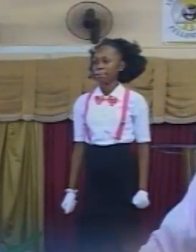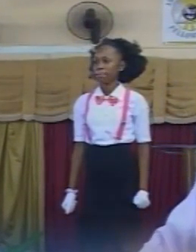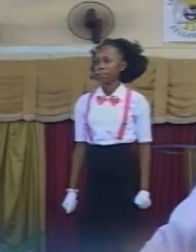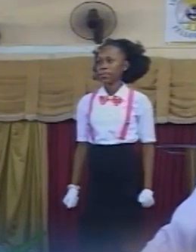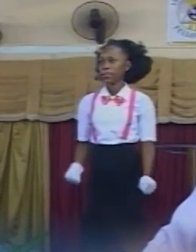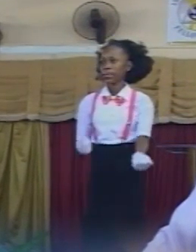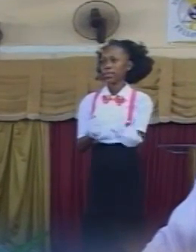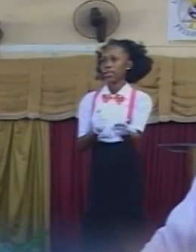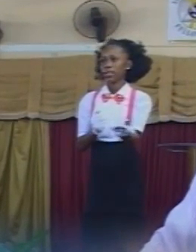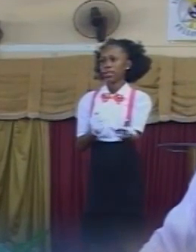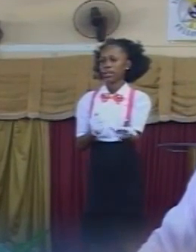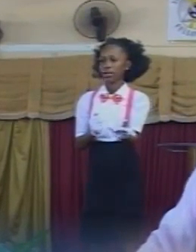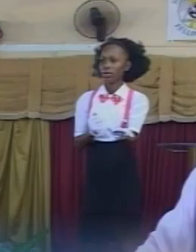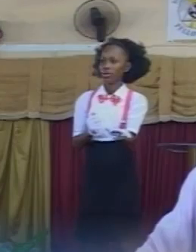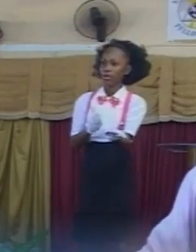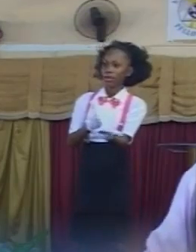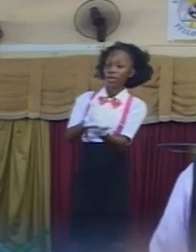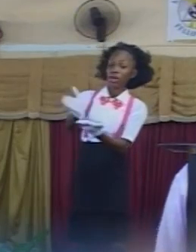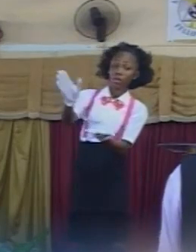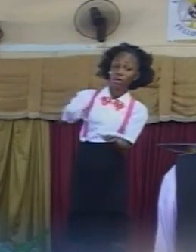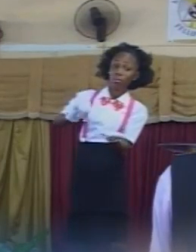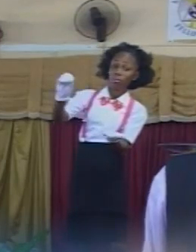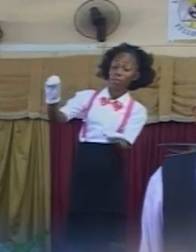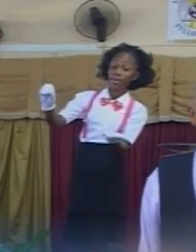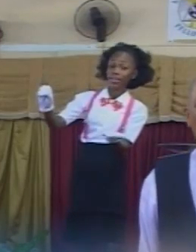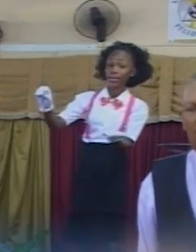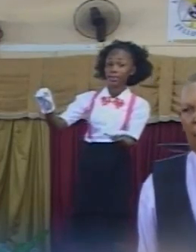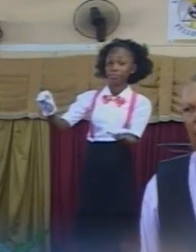Solomon the backslider that we like to quote.